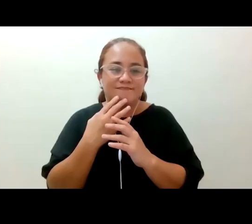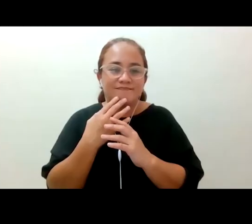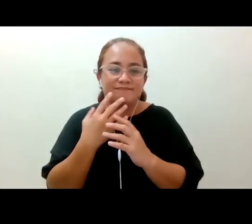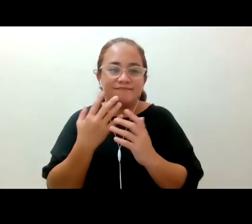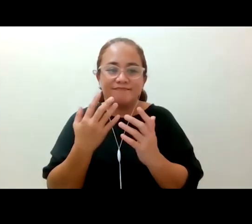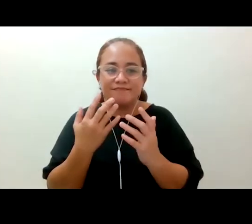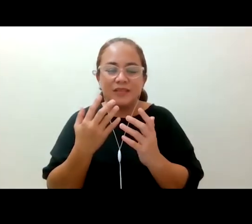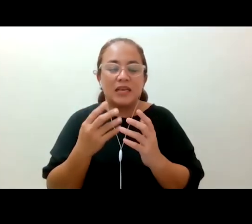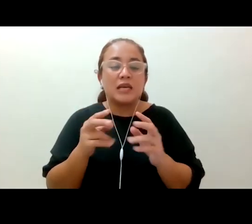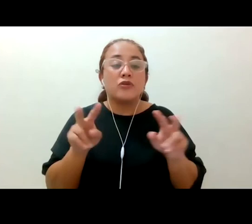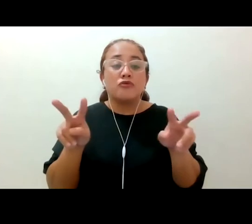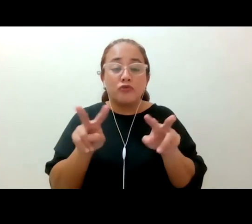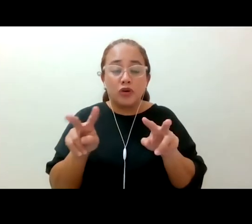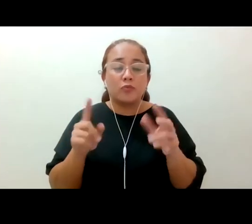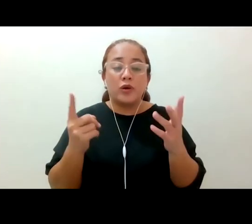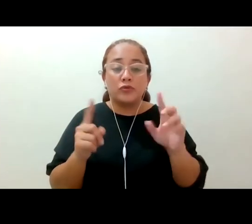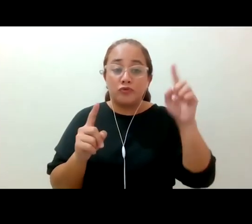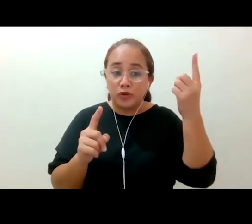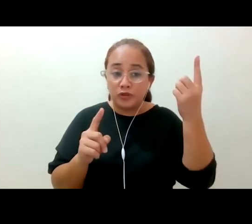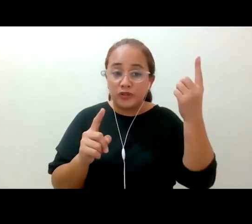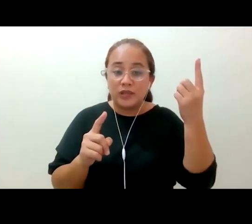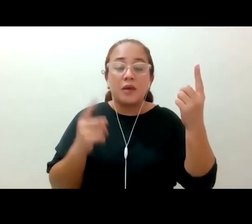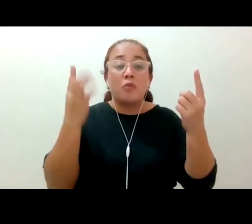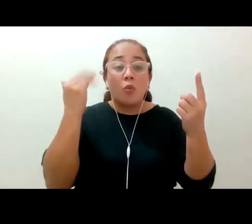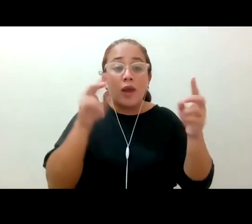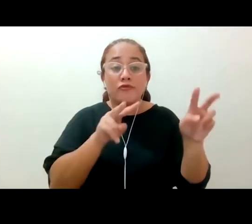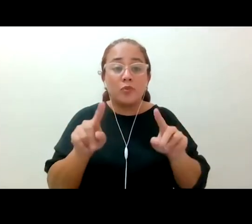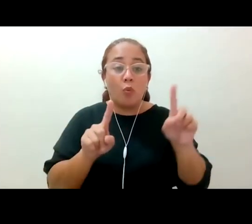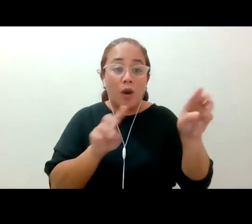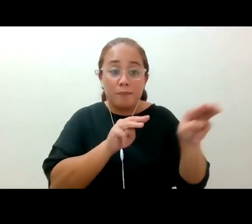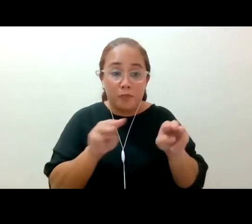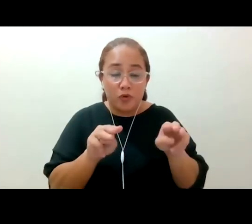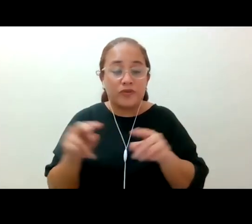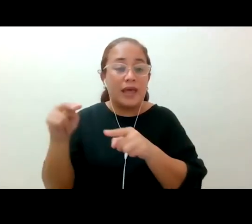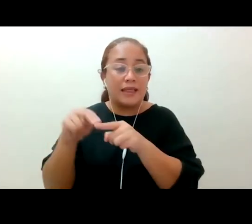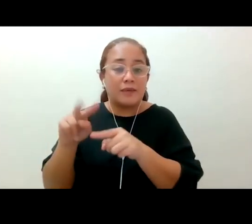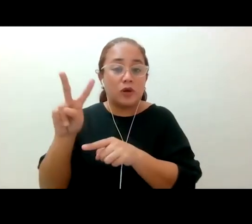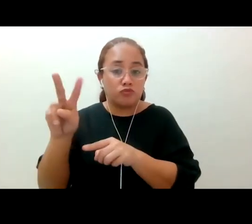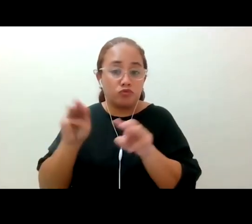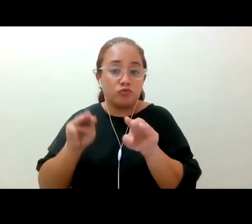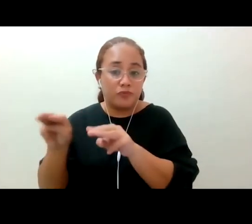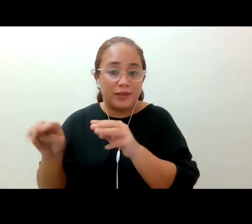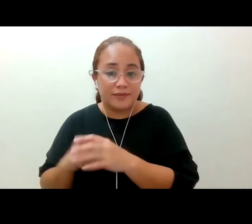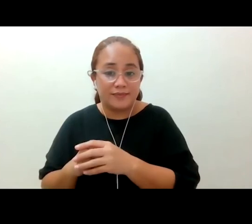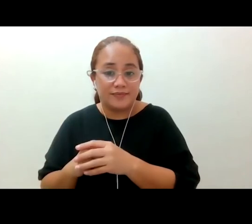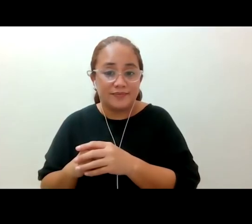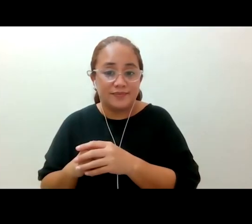the verb will go first because the verb only has one movement and the noun has two movements.